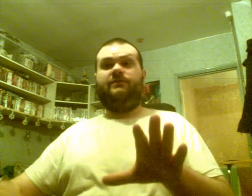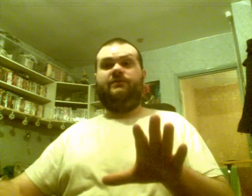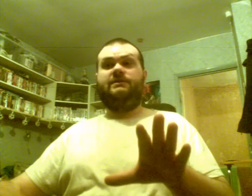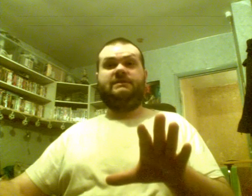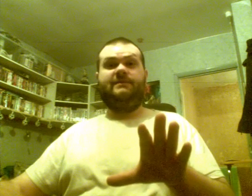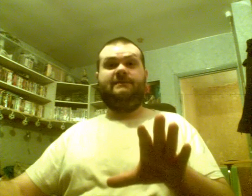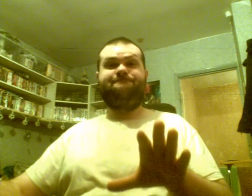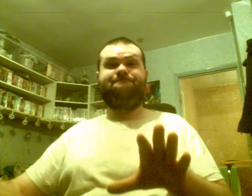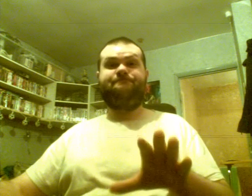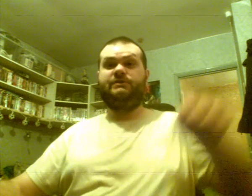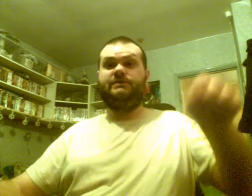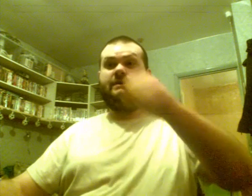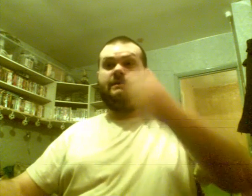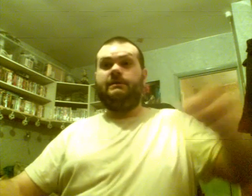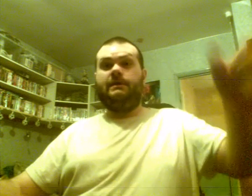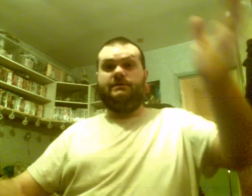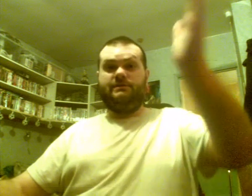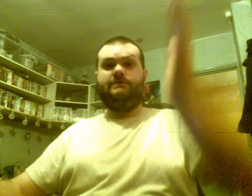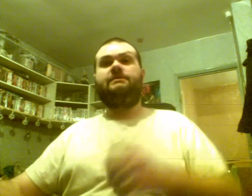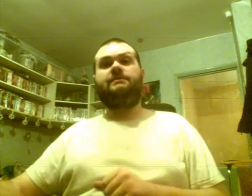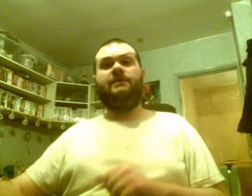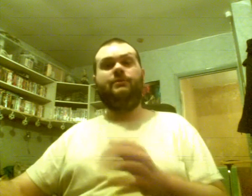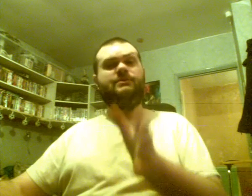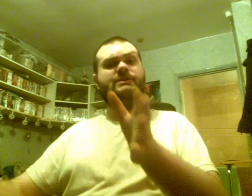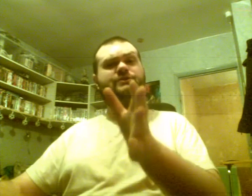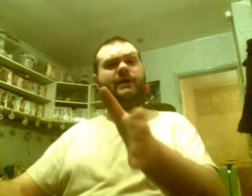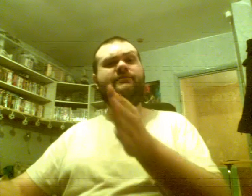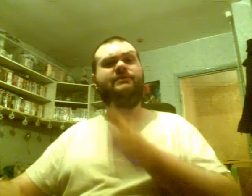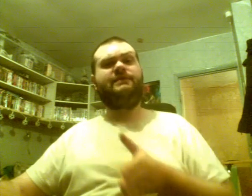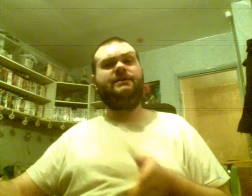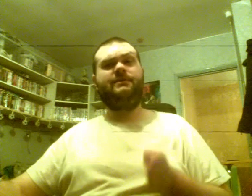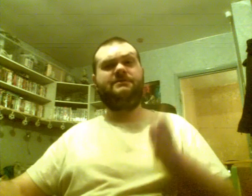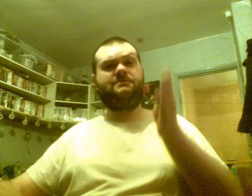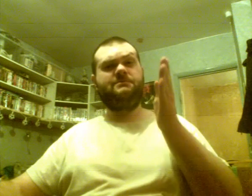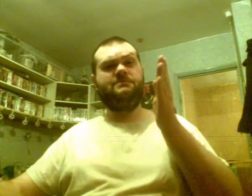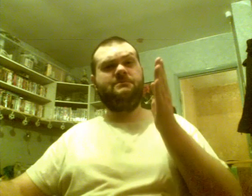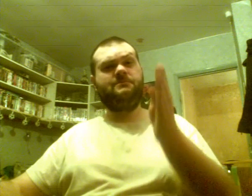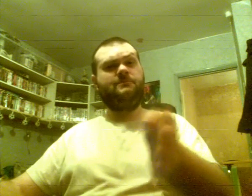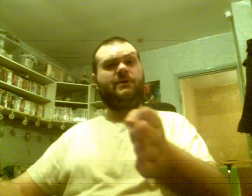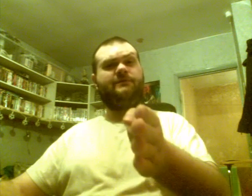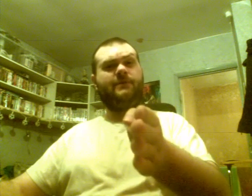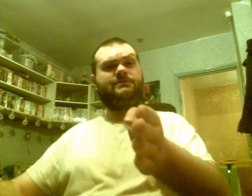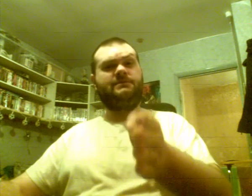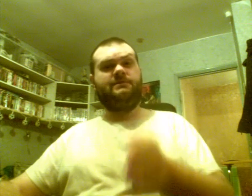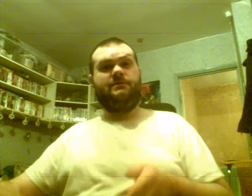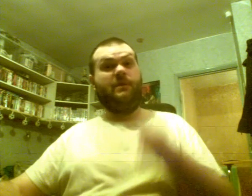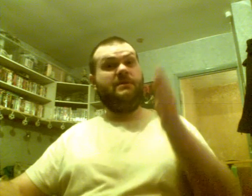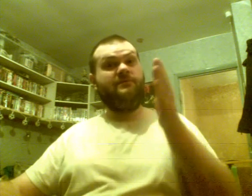falling asleep now, but I hope you enjoy having your dinner with one of those. Maybe you've got a